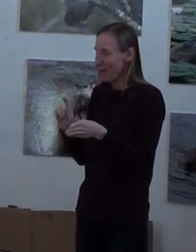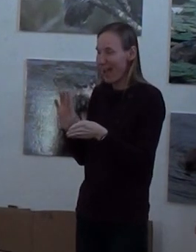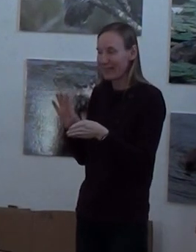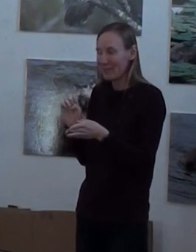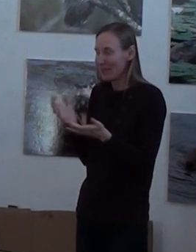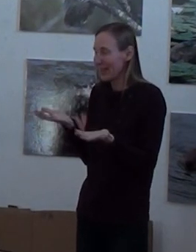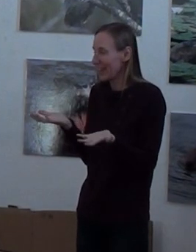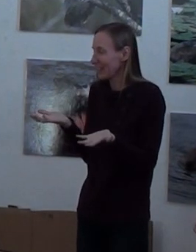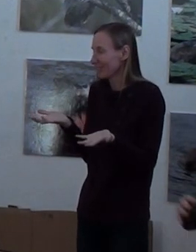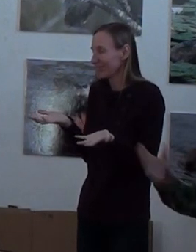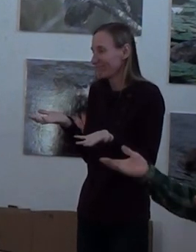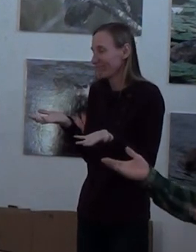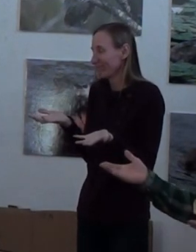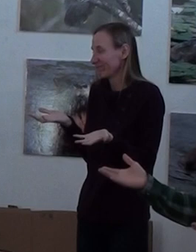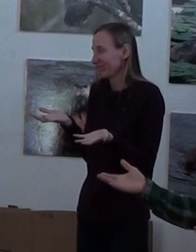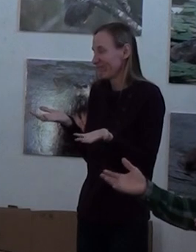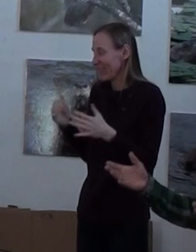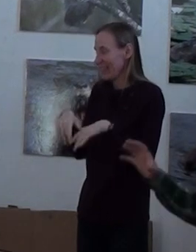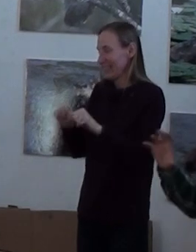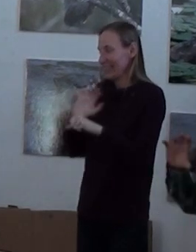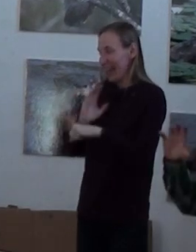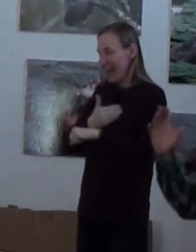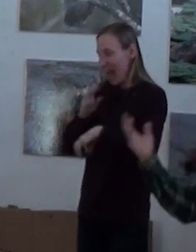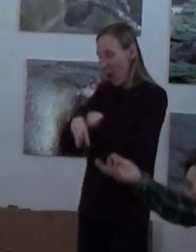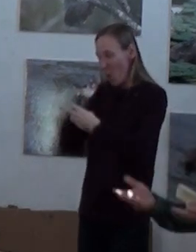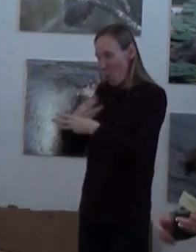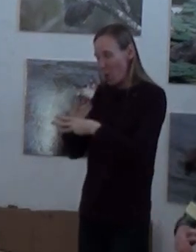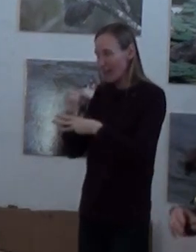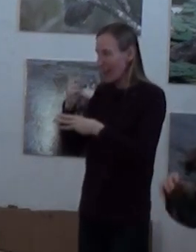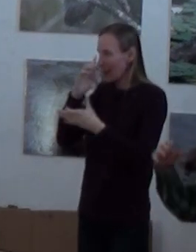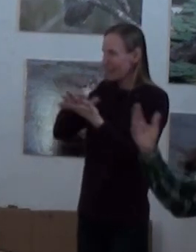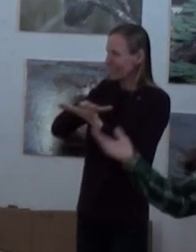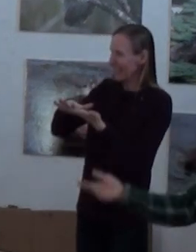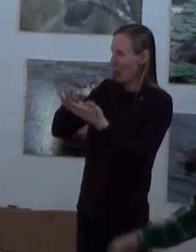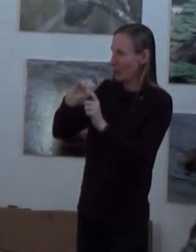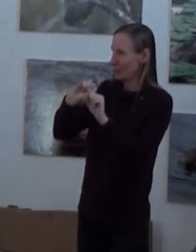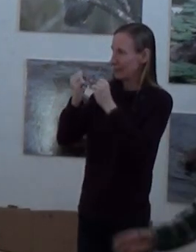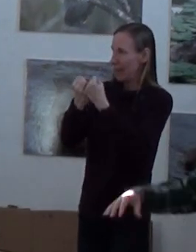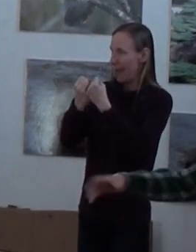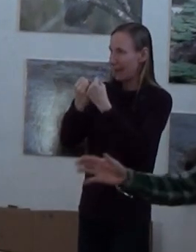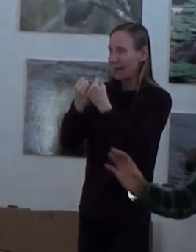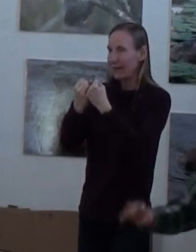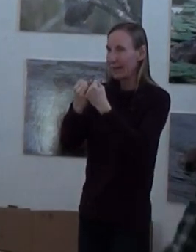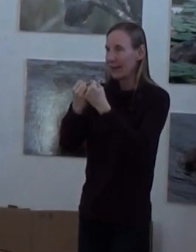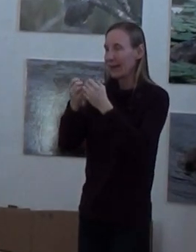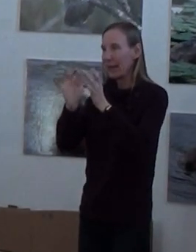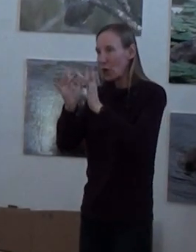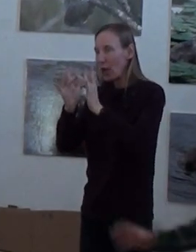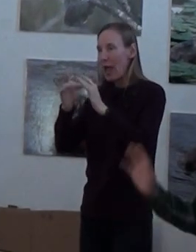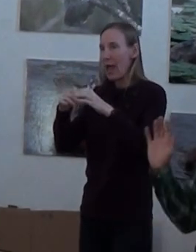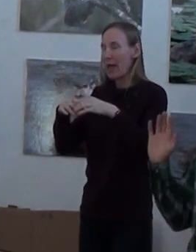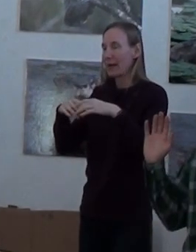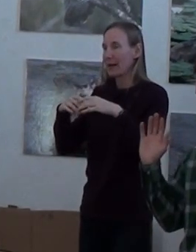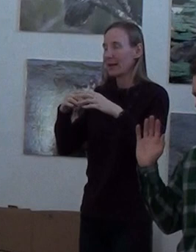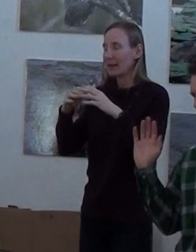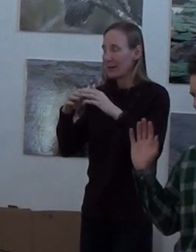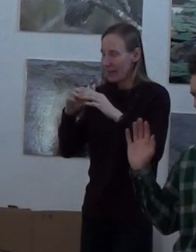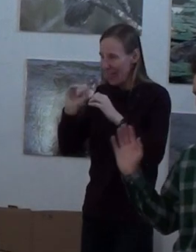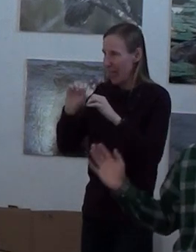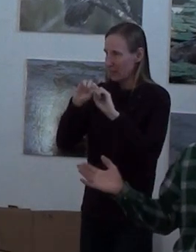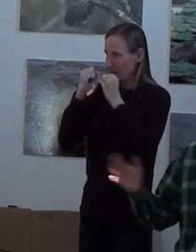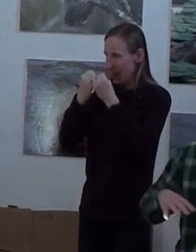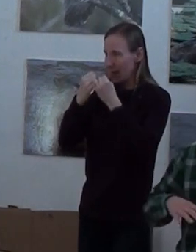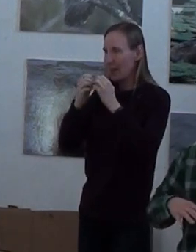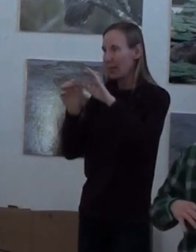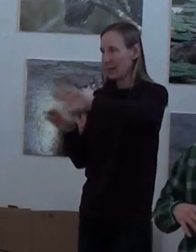of, you know, take our world we live in, which is kind of the sterile society of whatever, you know, like the internet, and then you